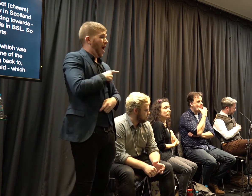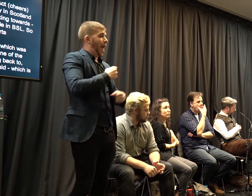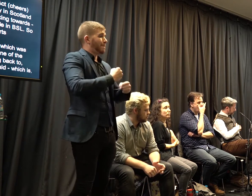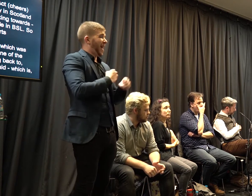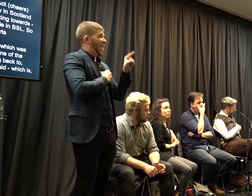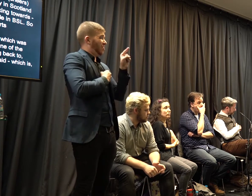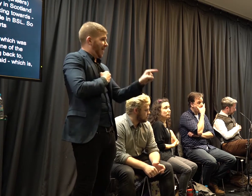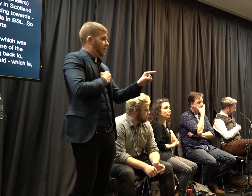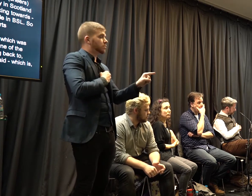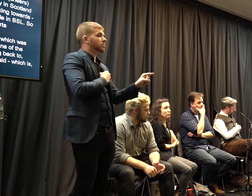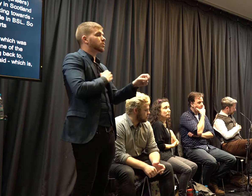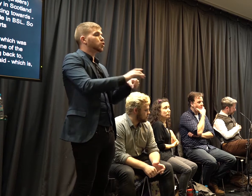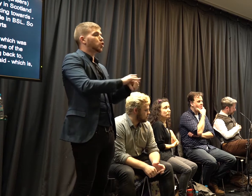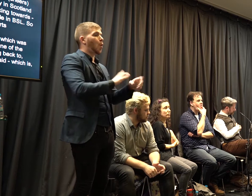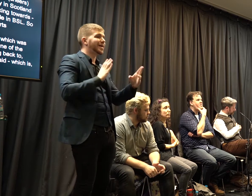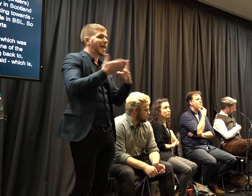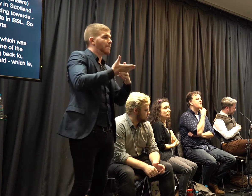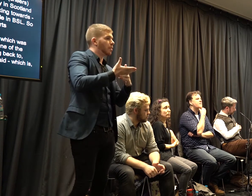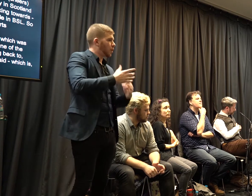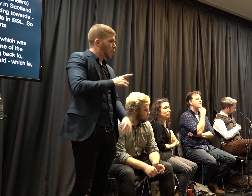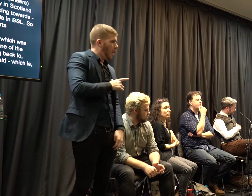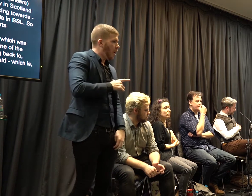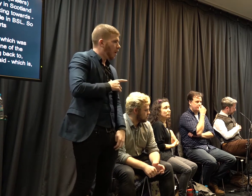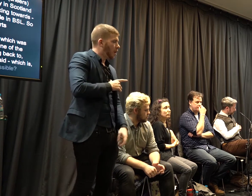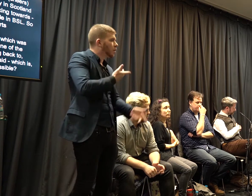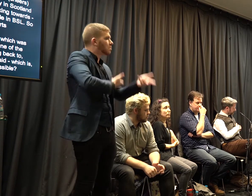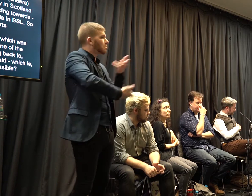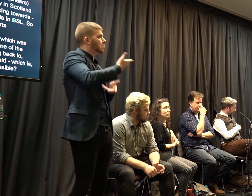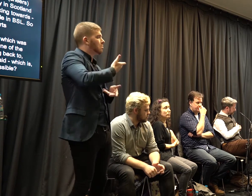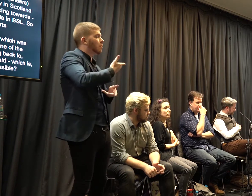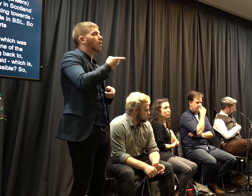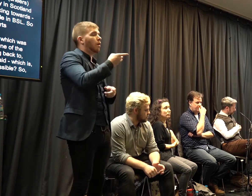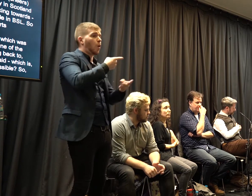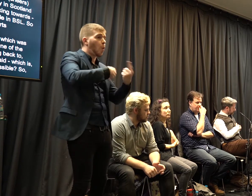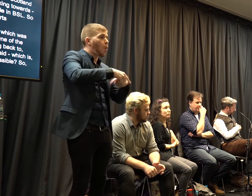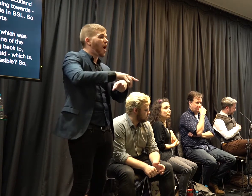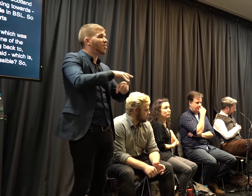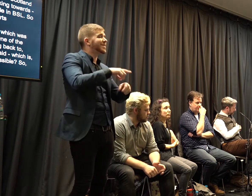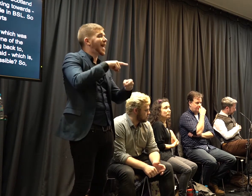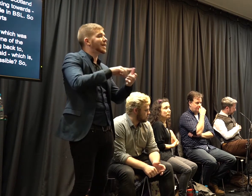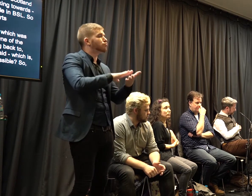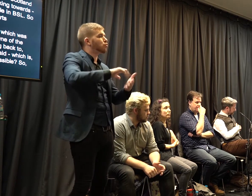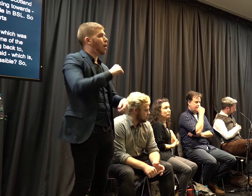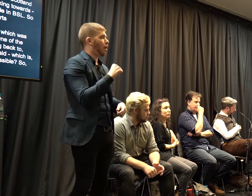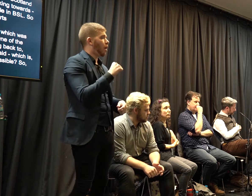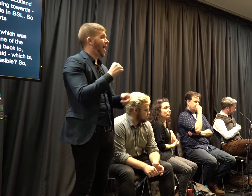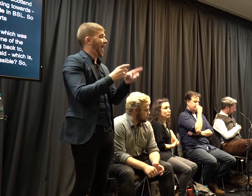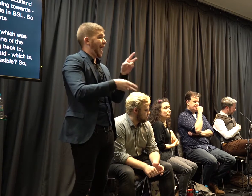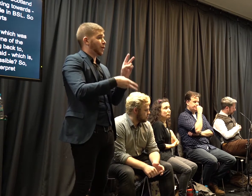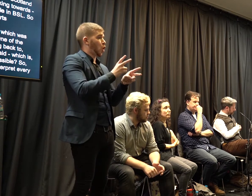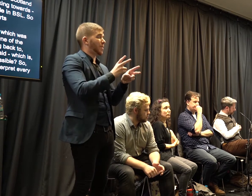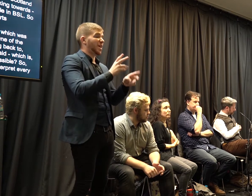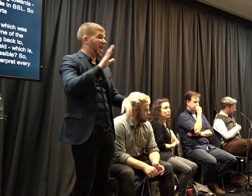show accessible? So pretty much all the theatres in Edinburgh interpret every show